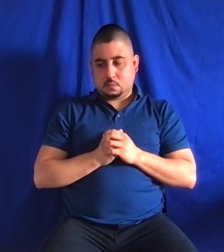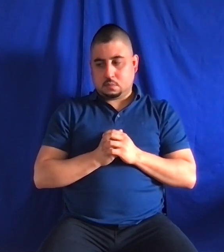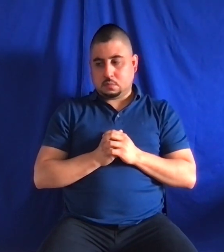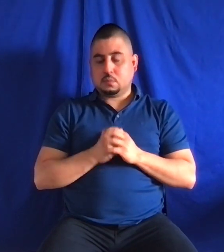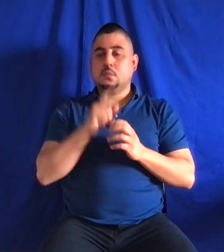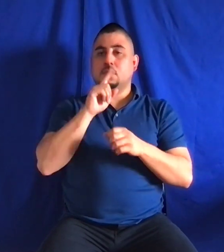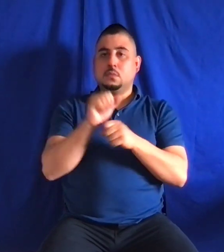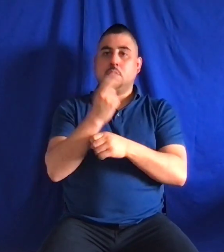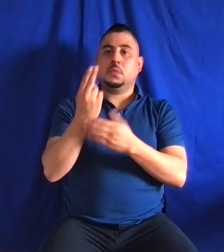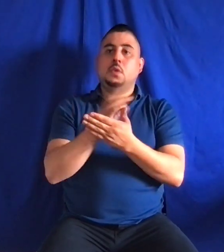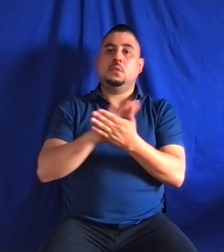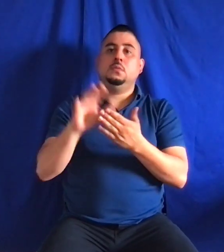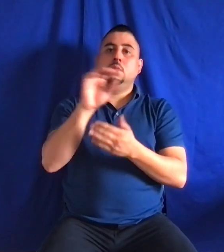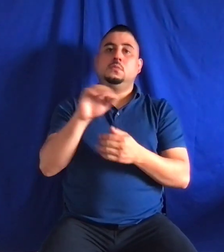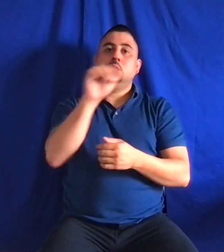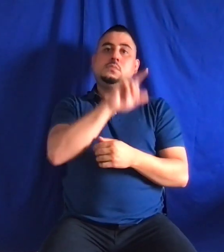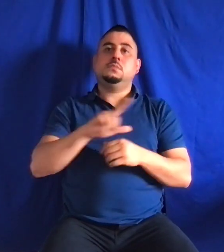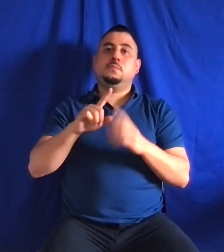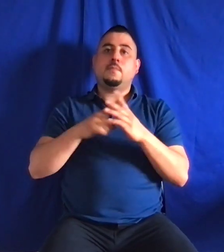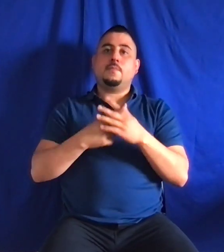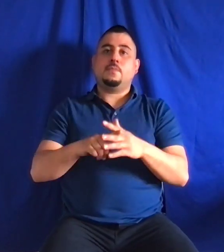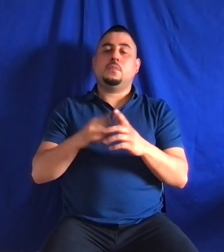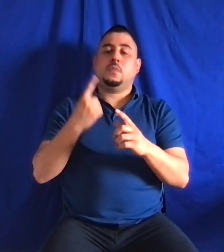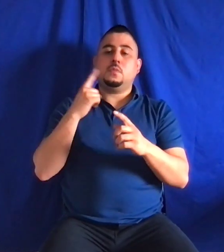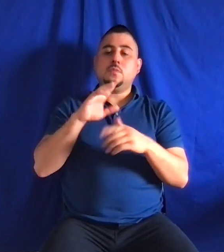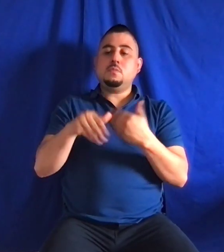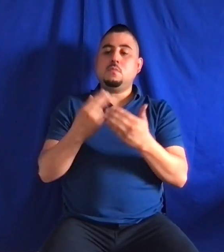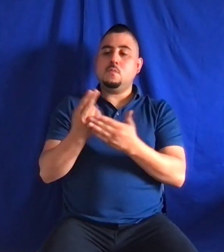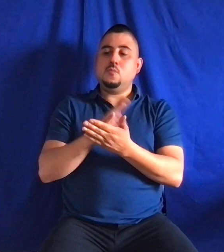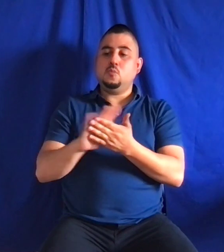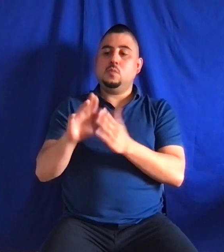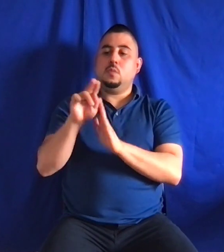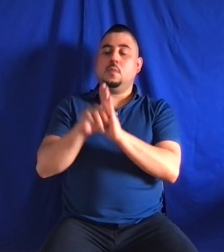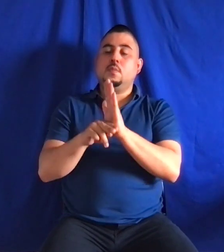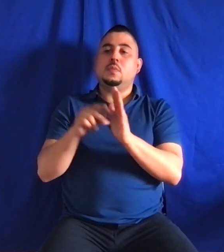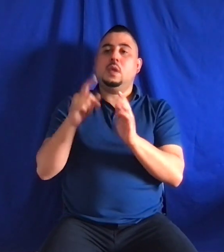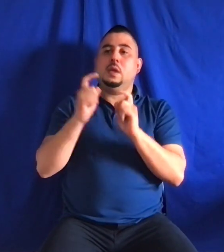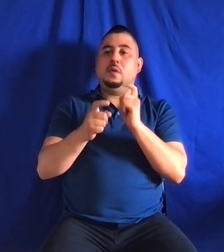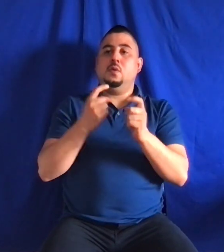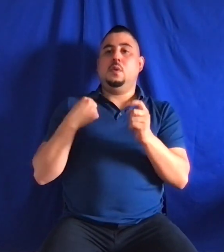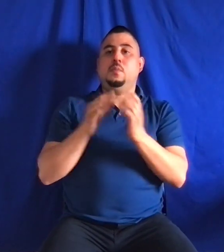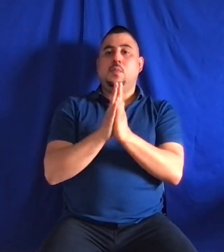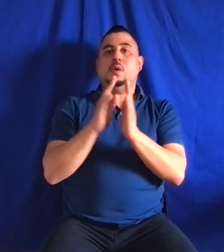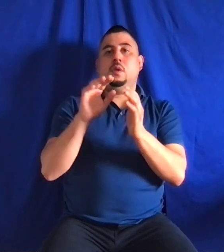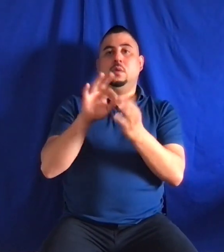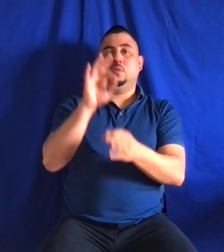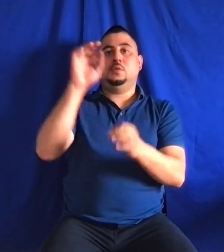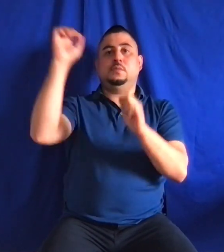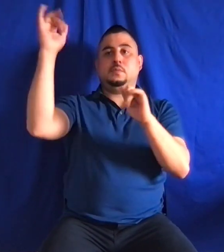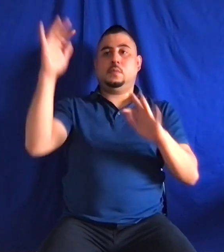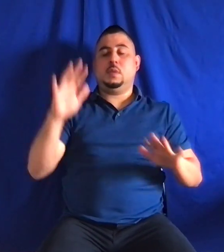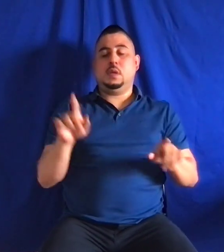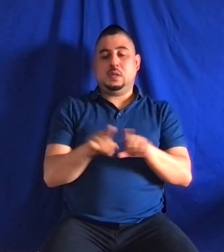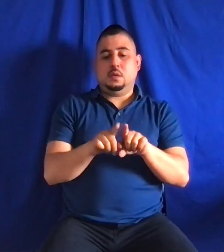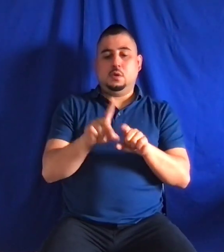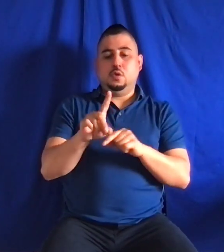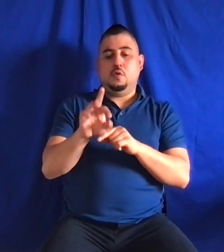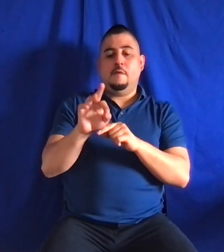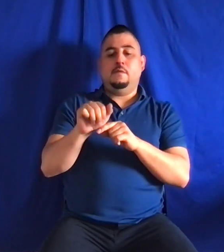Indeed, holy, O Lord, the fount of all holiness. Make holy, therefore, these gifts, we pray, by sending down your Spirit upon them like the dewfall, so that they may become for us